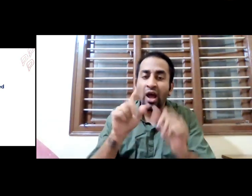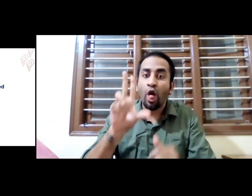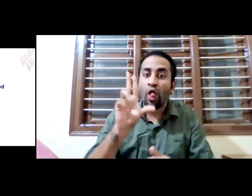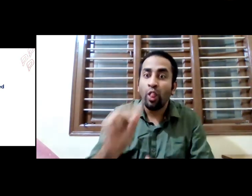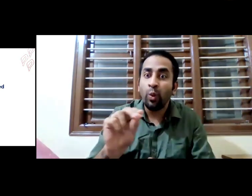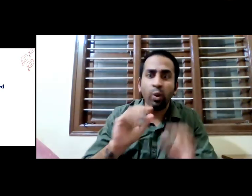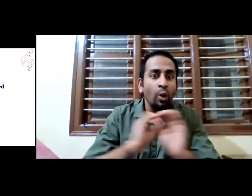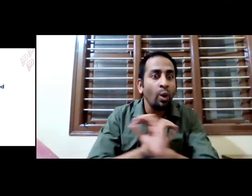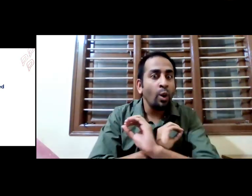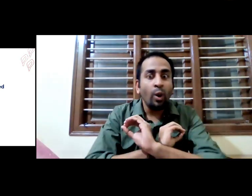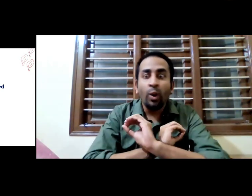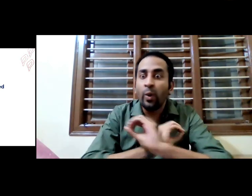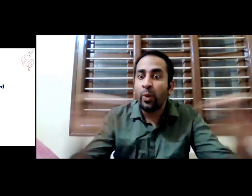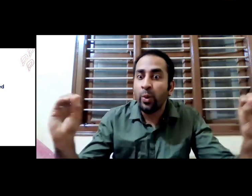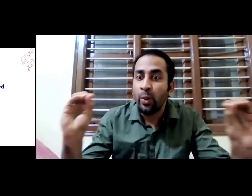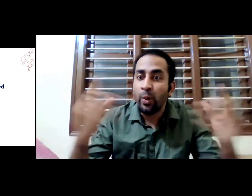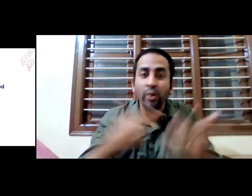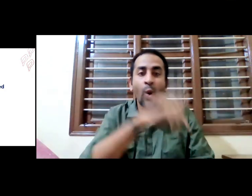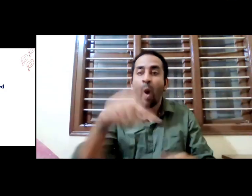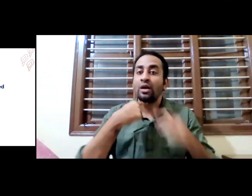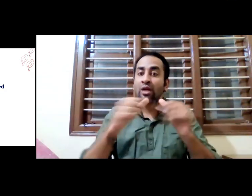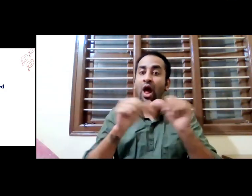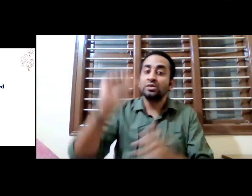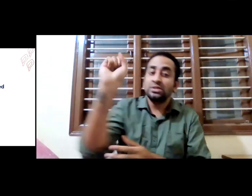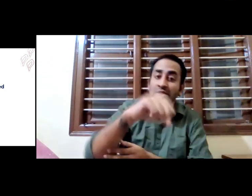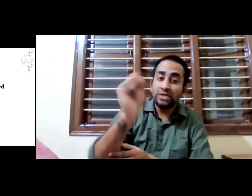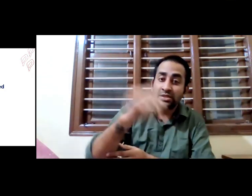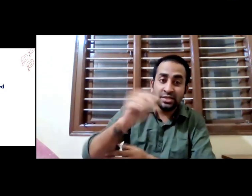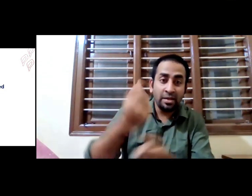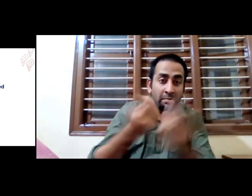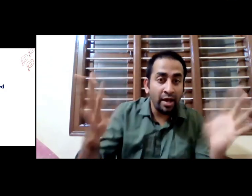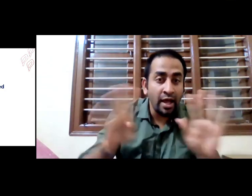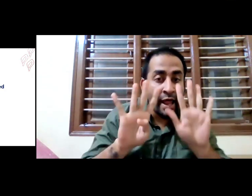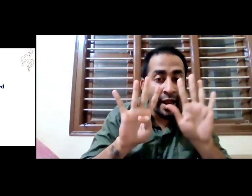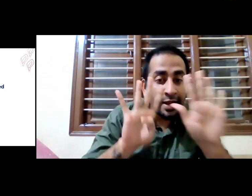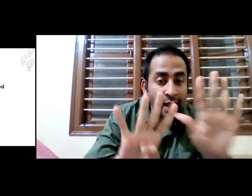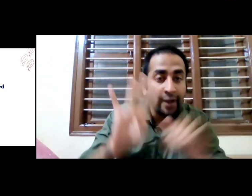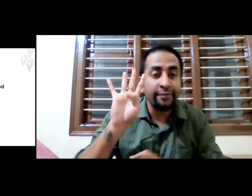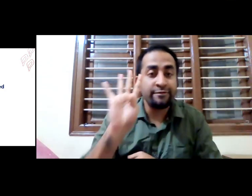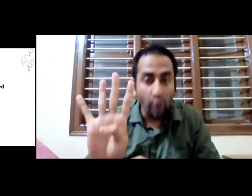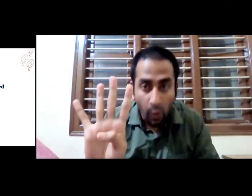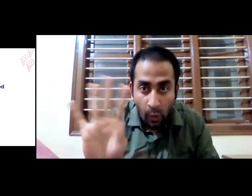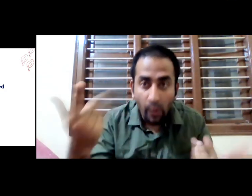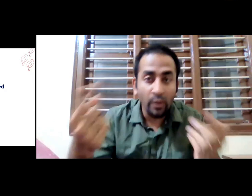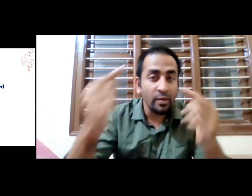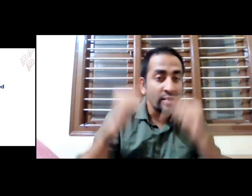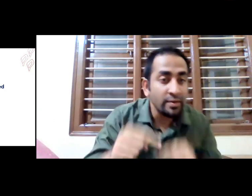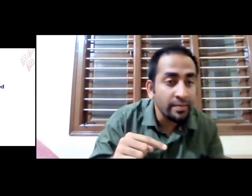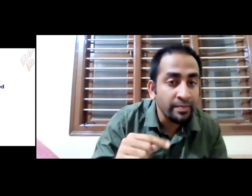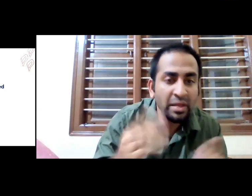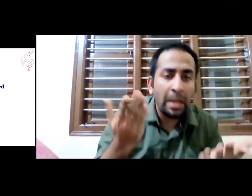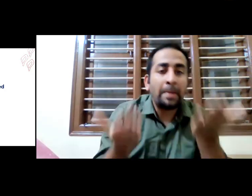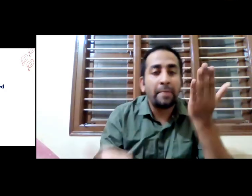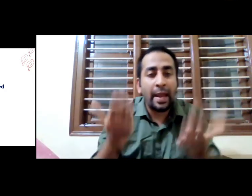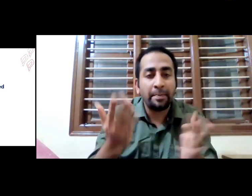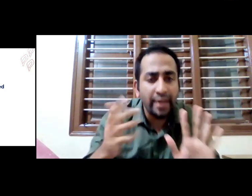okay, I can see that, you know, all of you have answered. I don't see a single no. And everyone is mostly 94% of you have